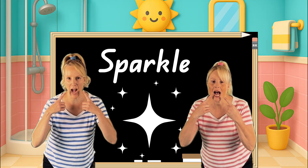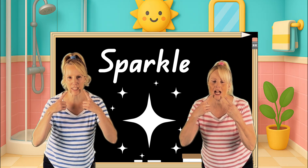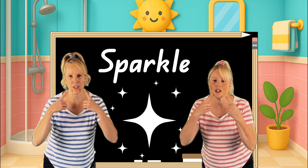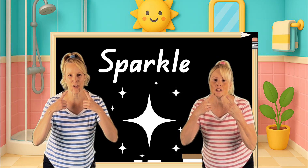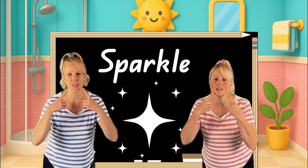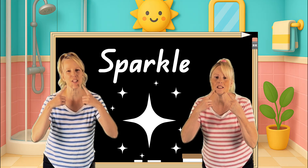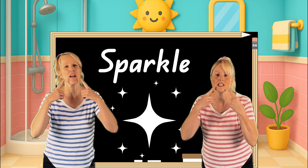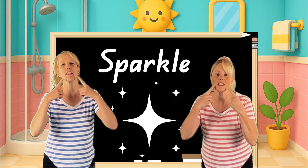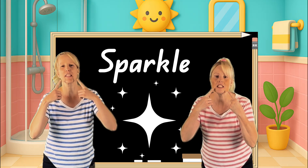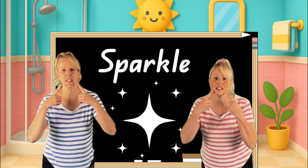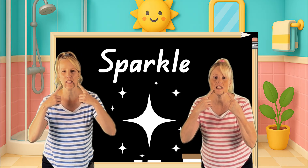Sparkle.